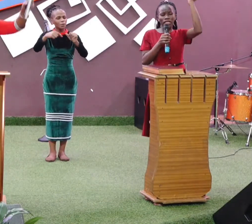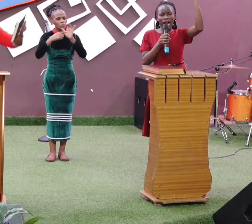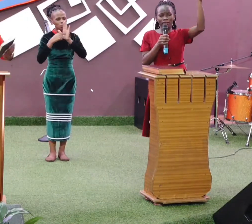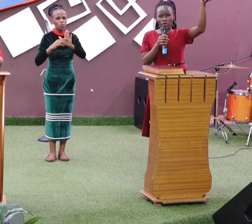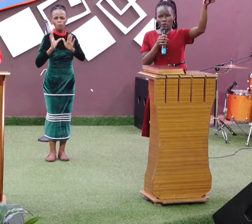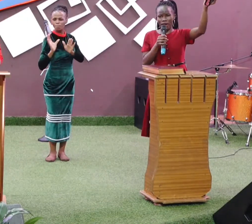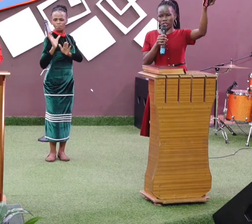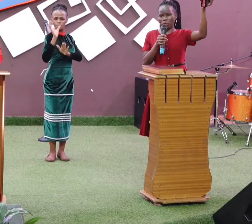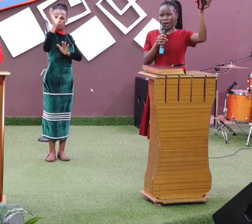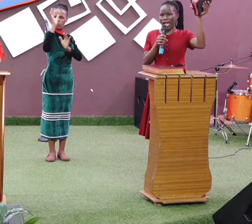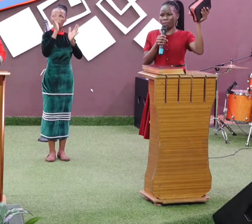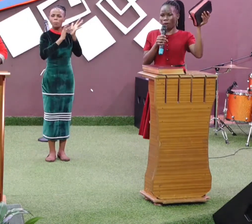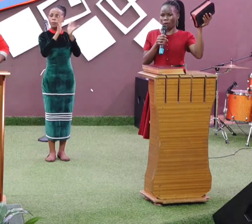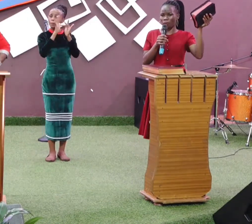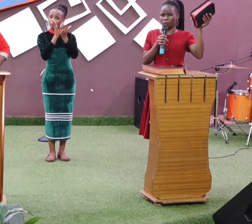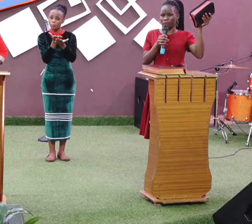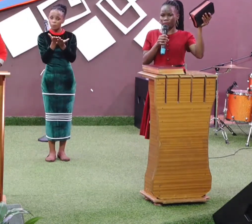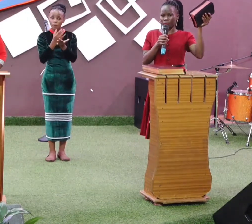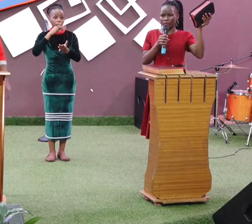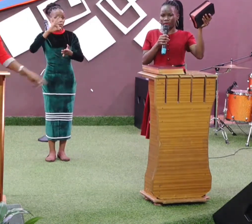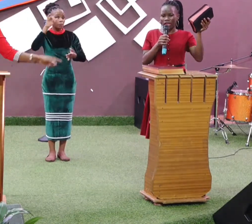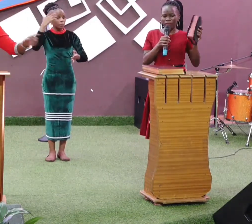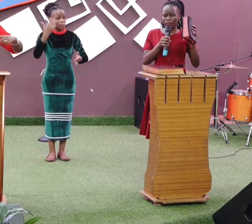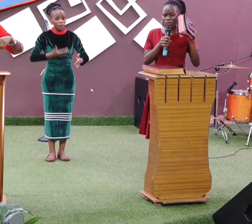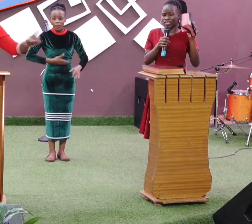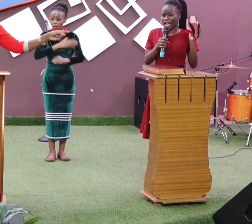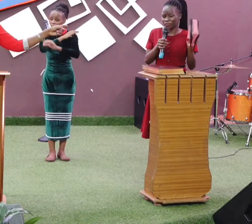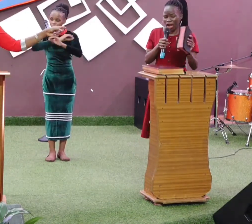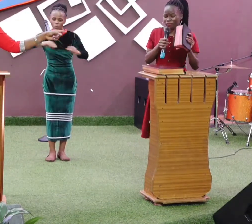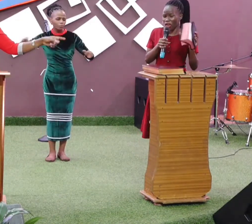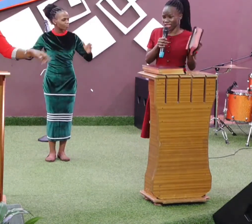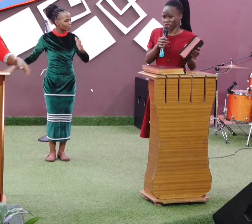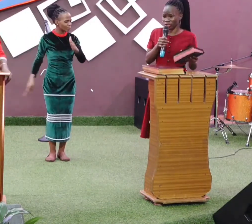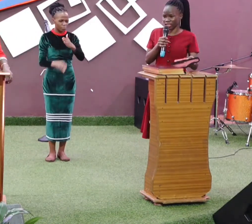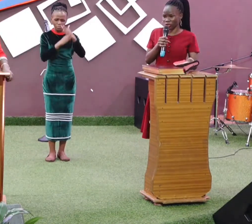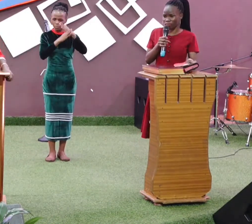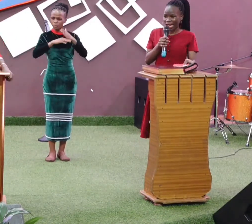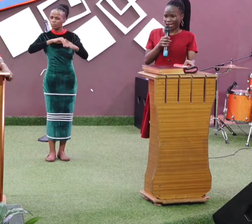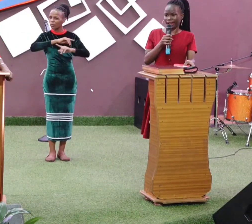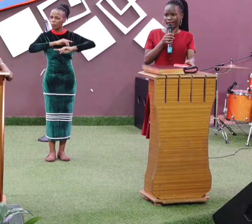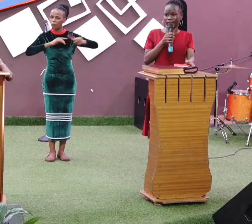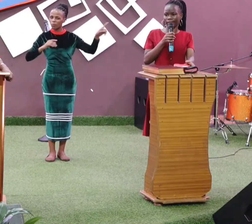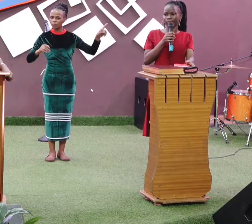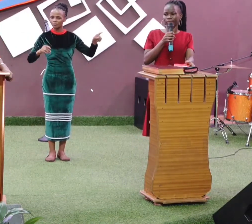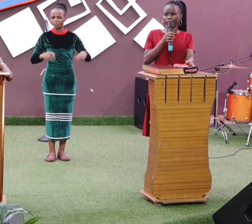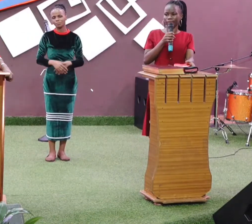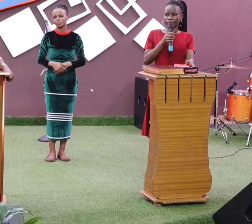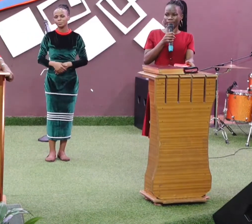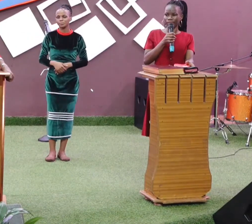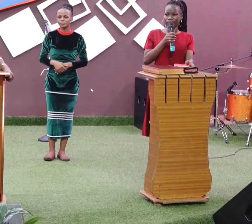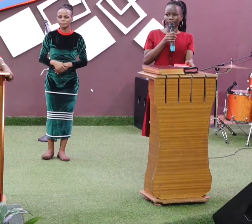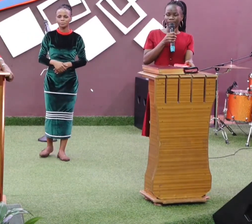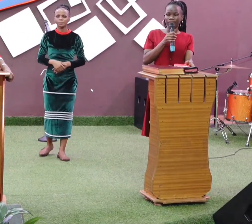Bible. When you only have to raise your Bible. Oba tolina towoza. If you don't have, you have no excuses to make.